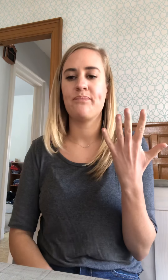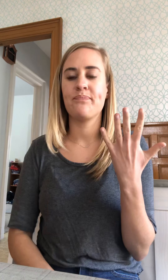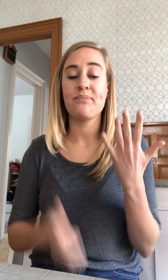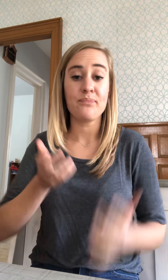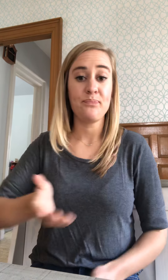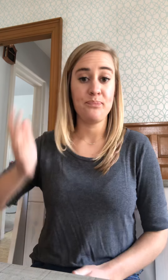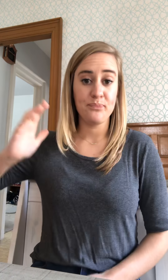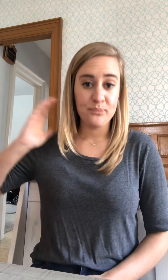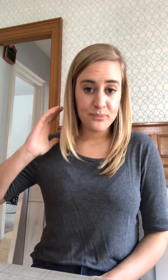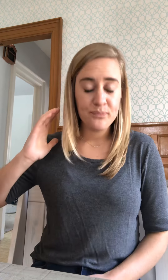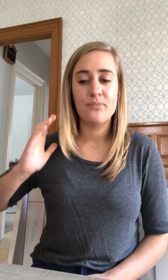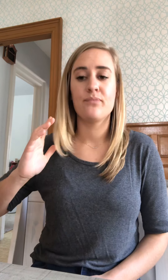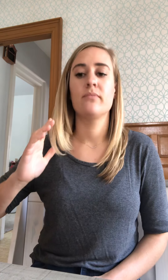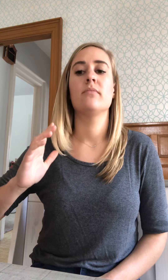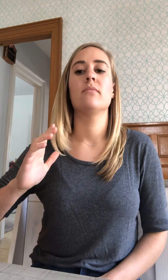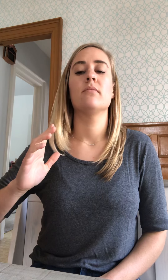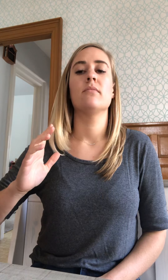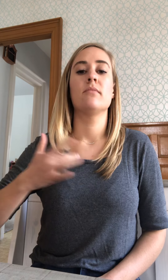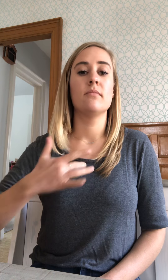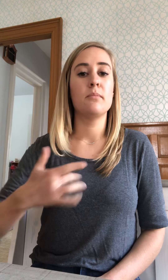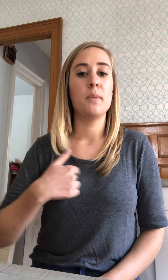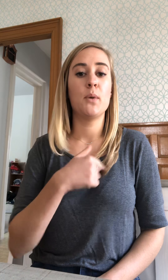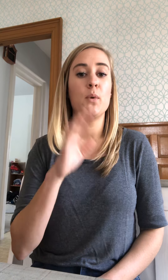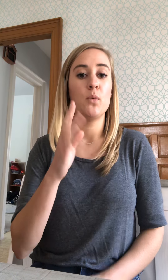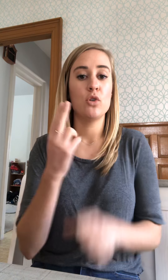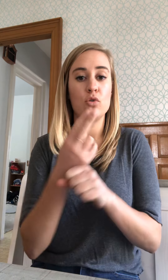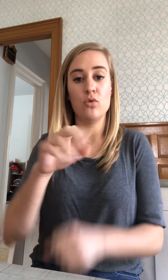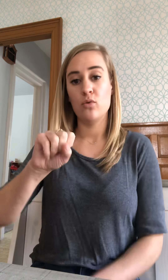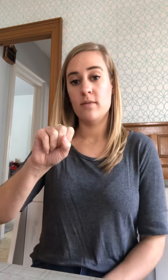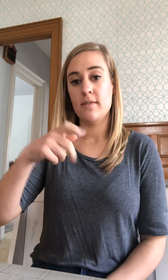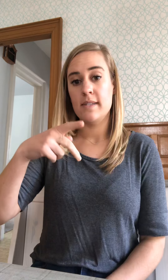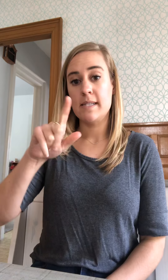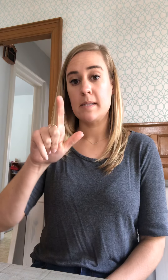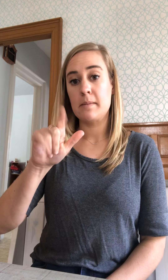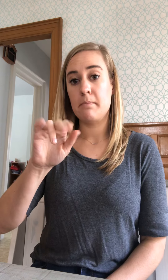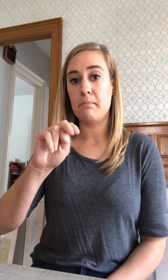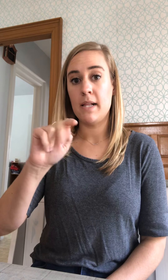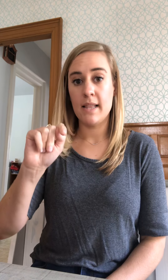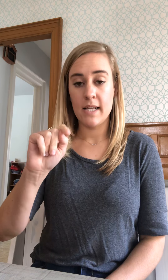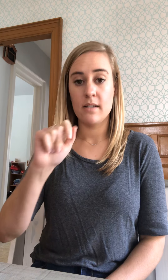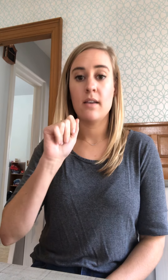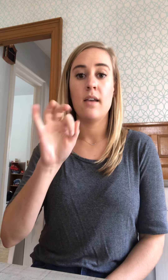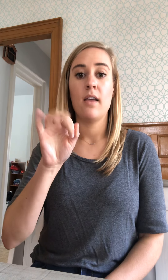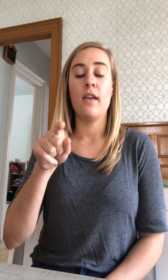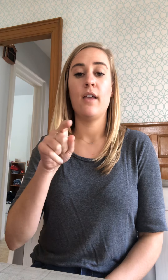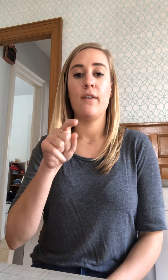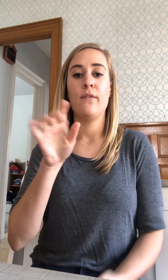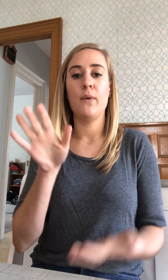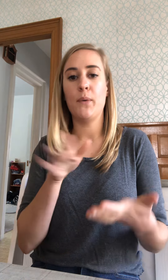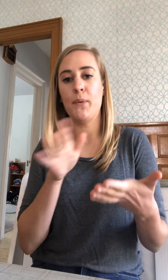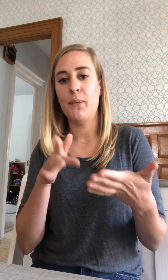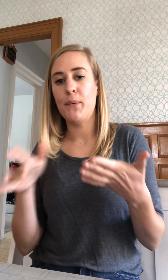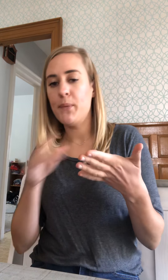days, oftentimes we use splints. And if you look in older textbooks and things, you'll see some pretty